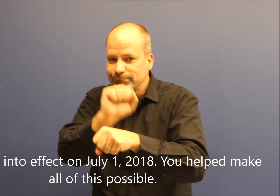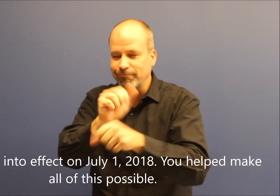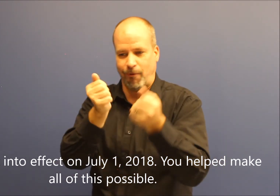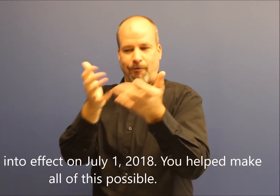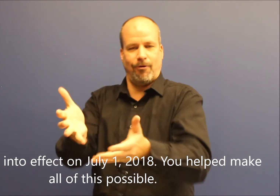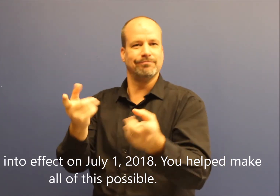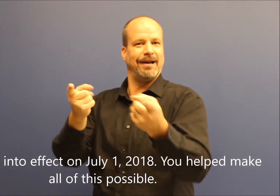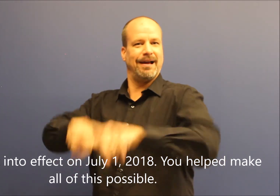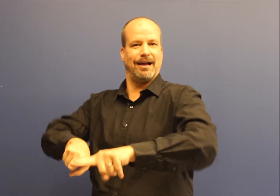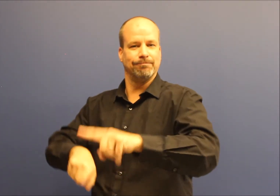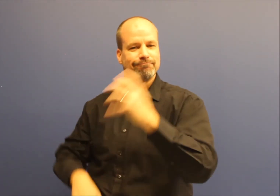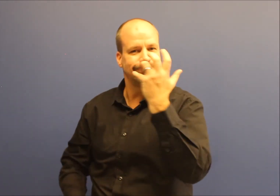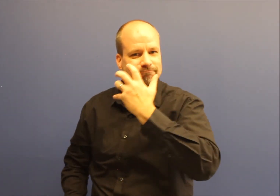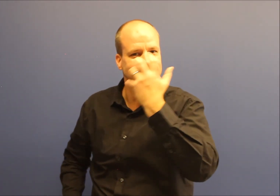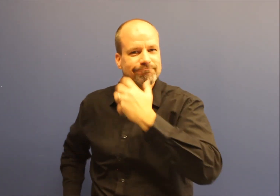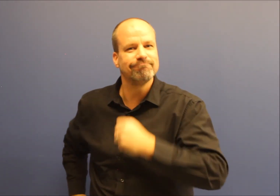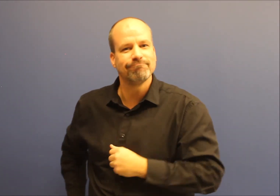You helped make all of this possible.